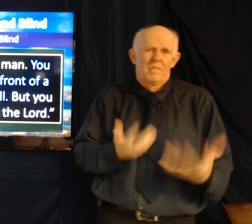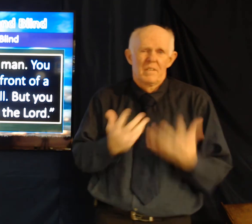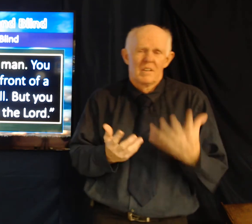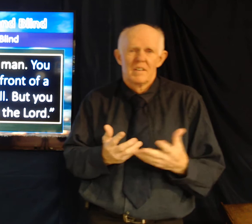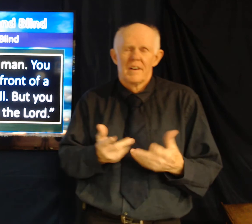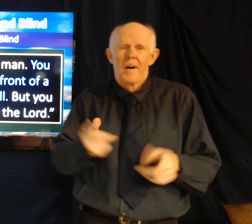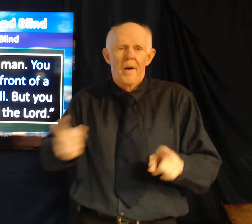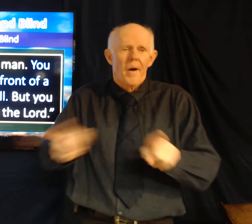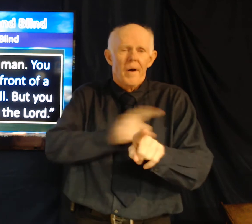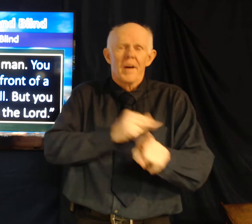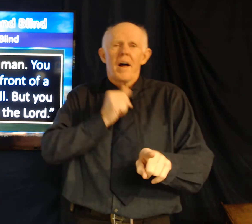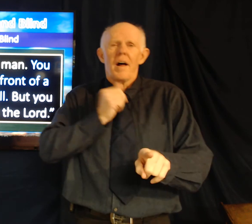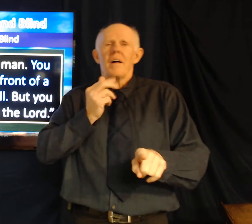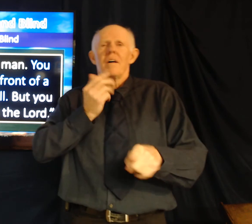And he maybe thought I was stuck up.